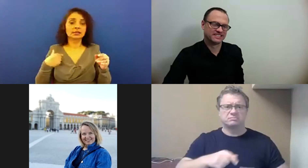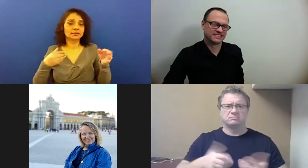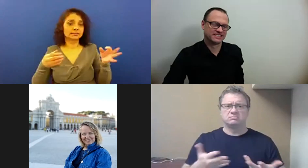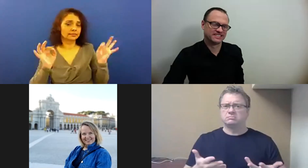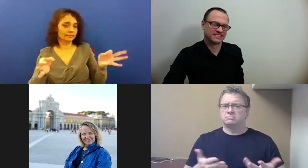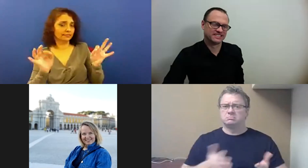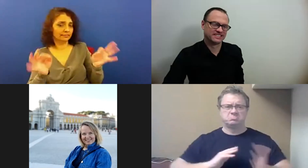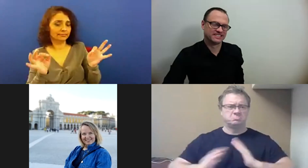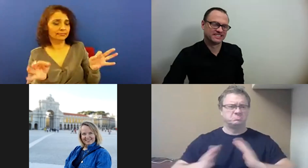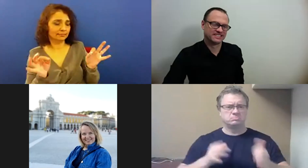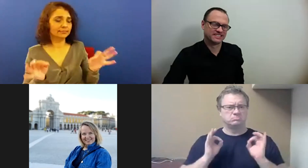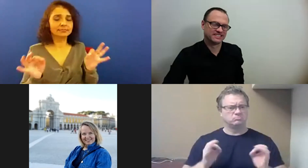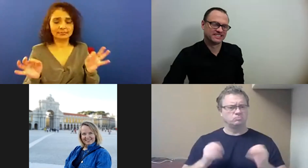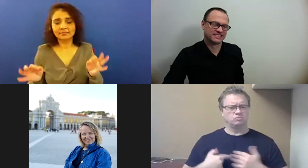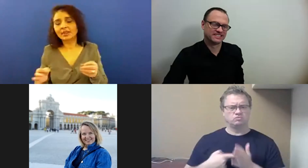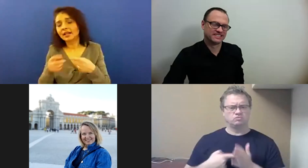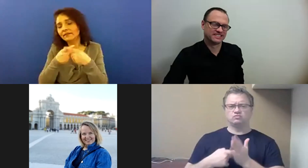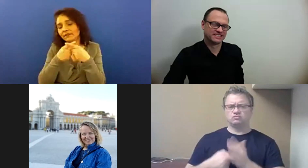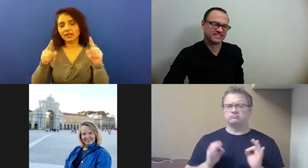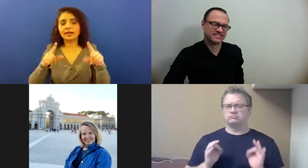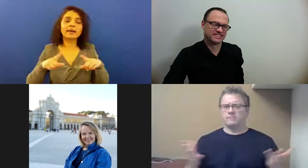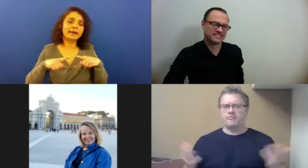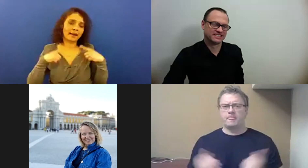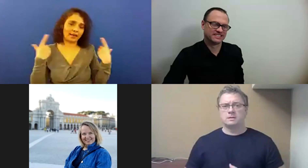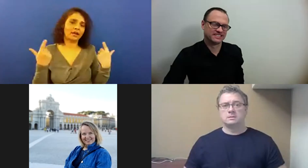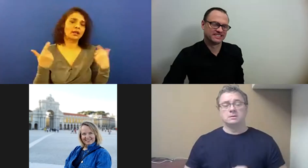people. They were surprised to see